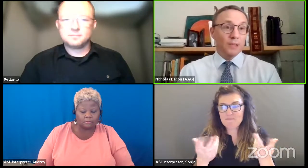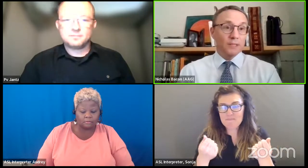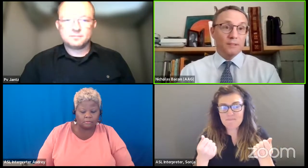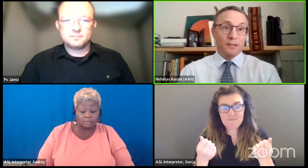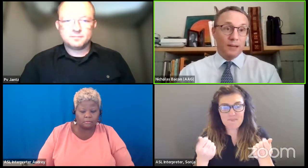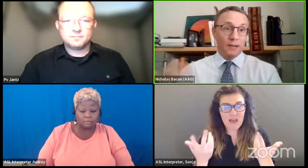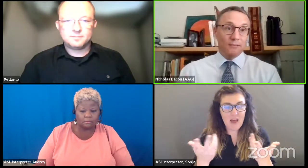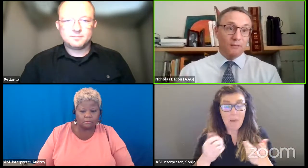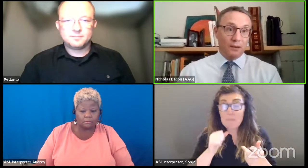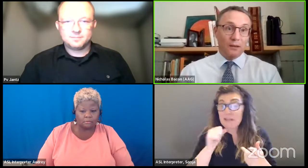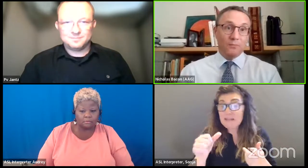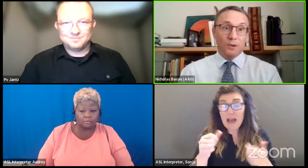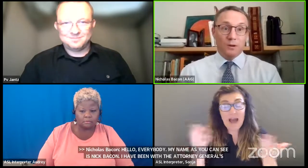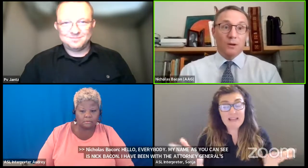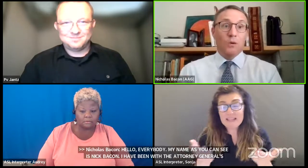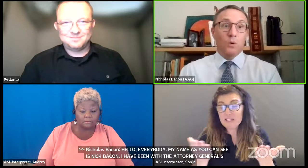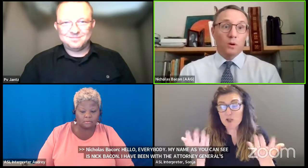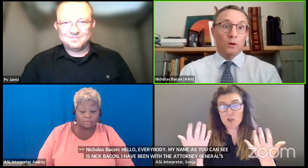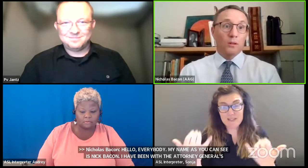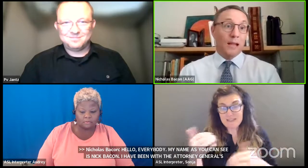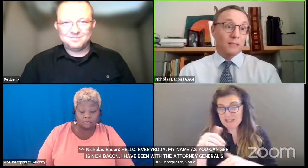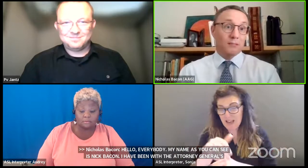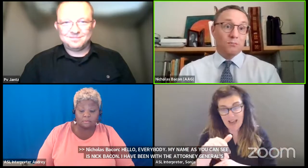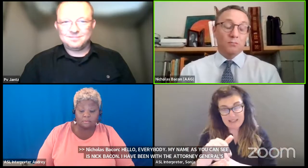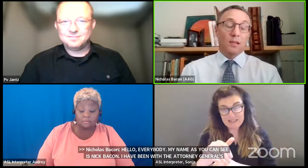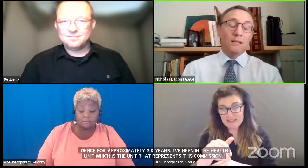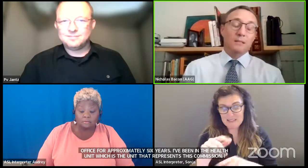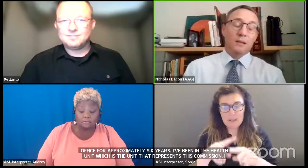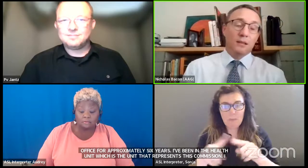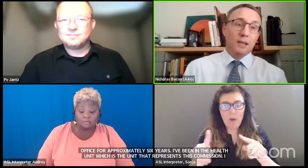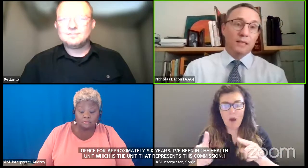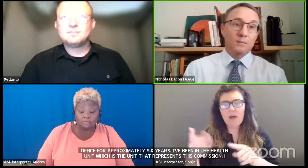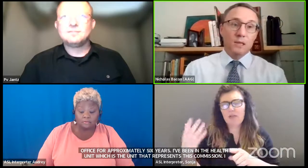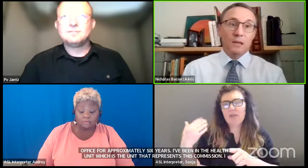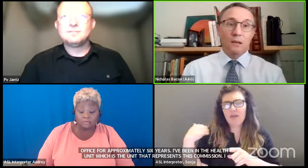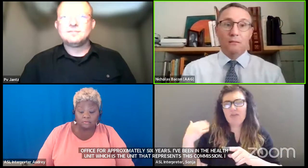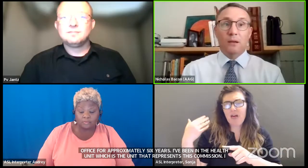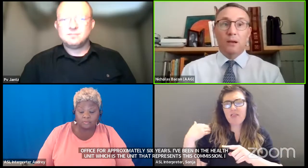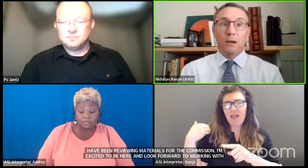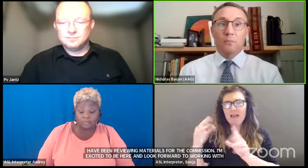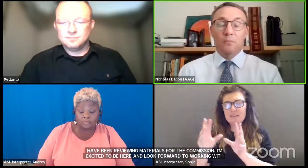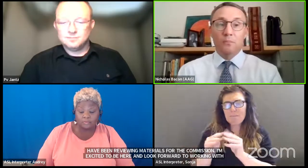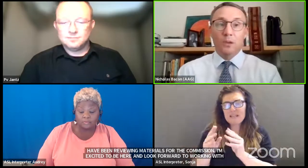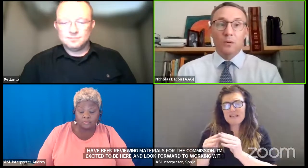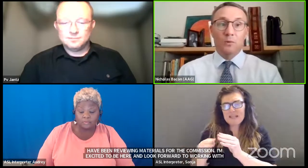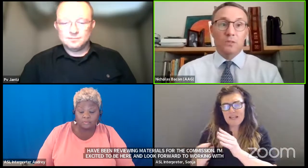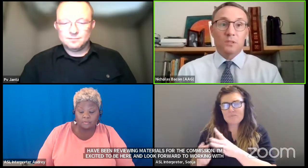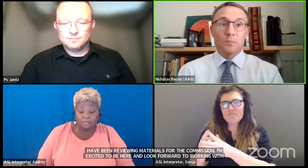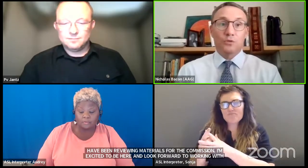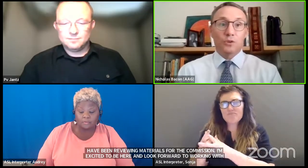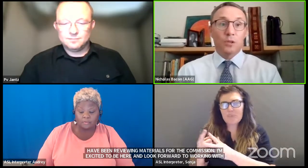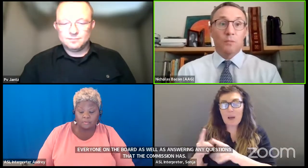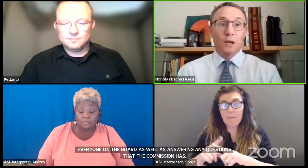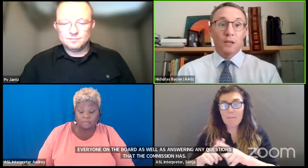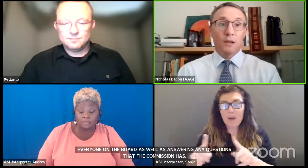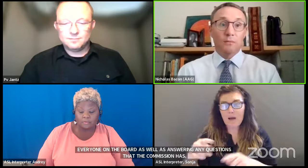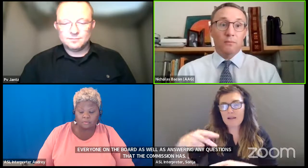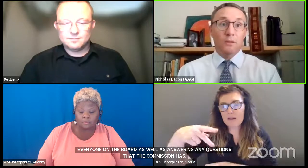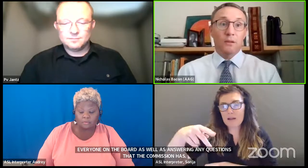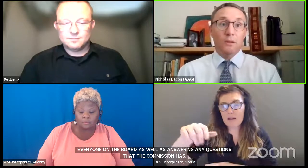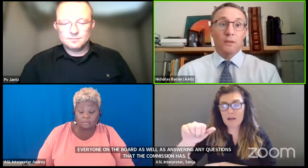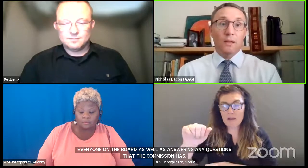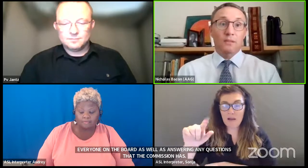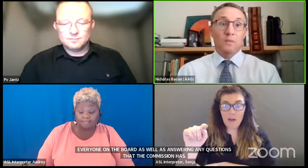Not present tonight. There were at the last meeting was Patricia